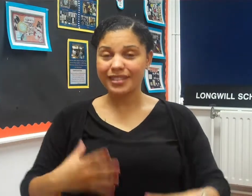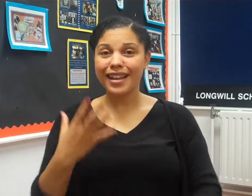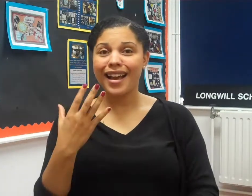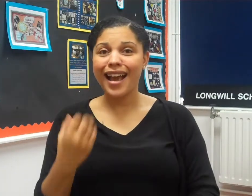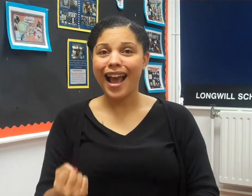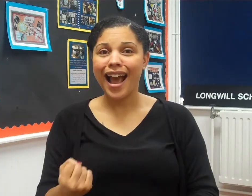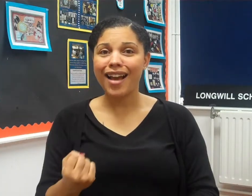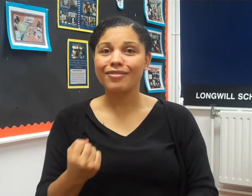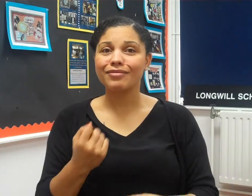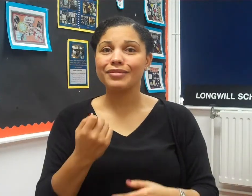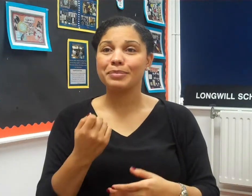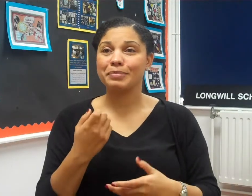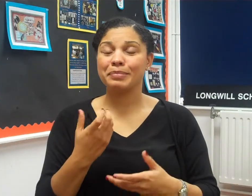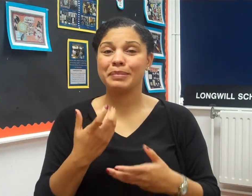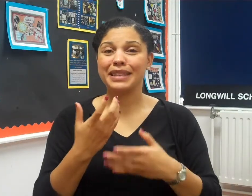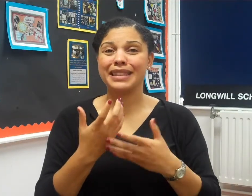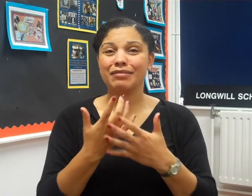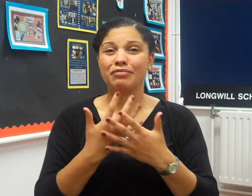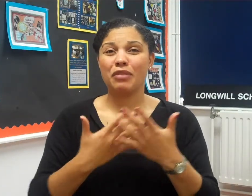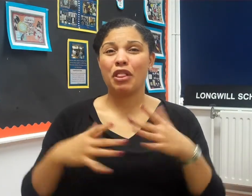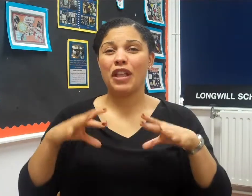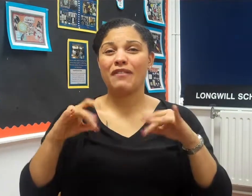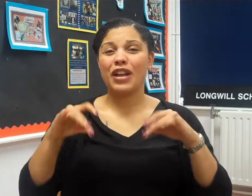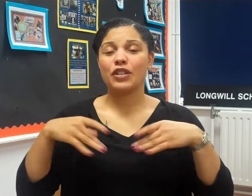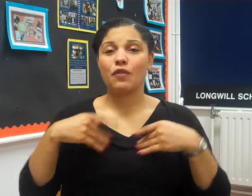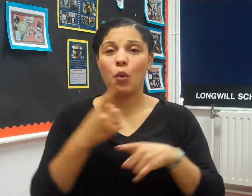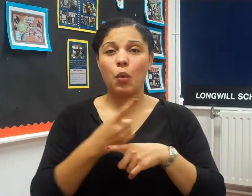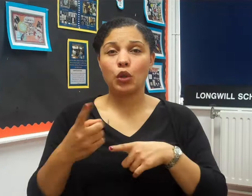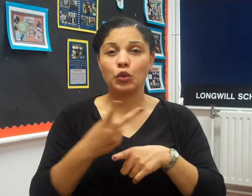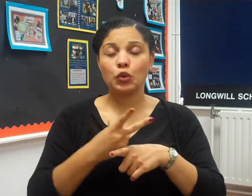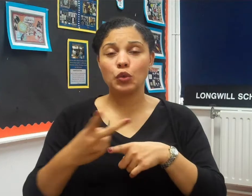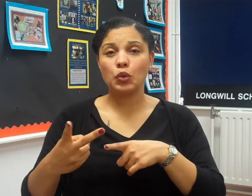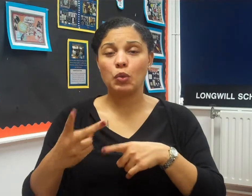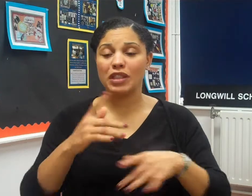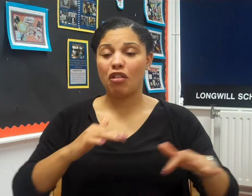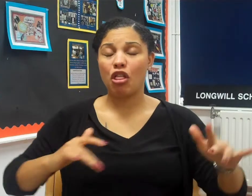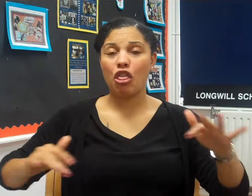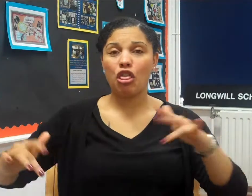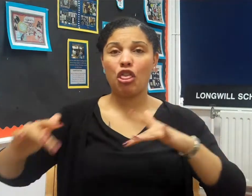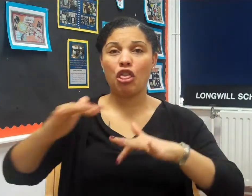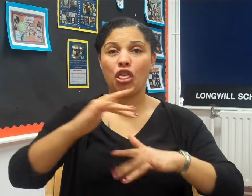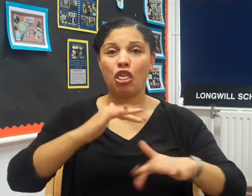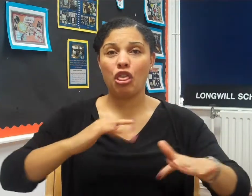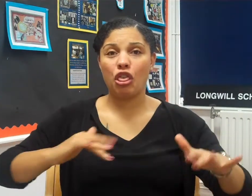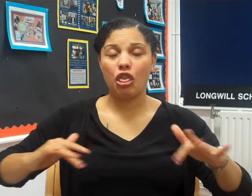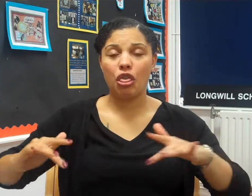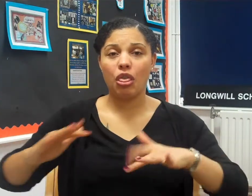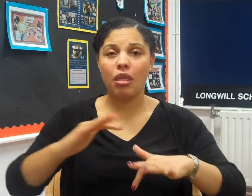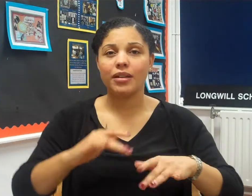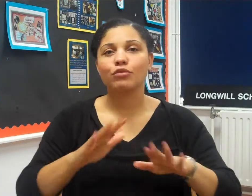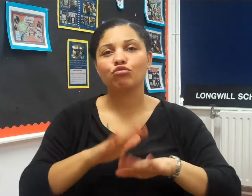weeks. Unfortunately, children are more vulnerable to flu and are more likely to pass it on.